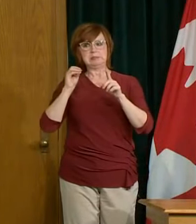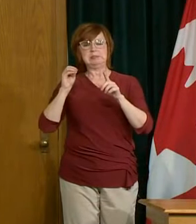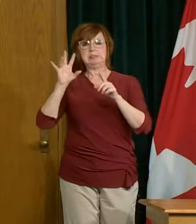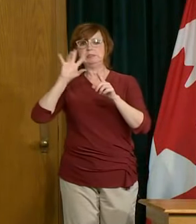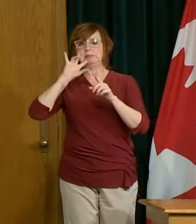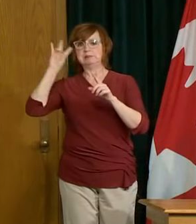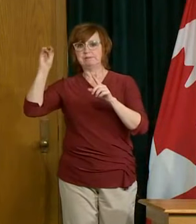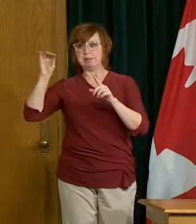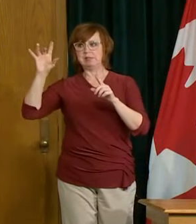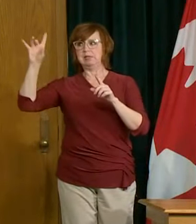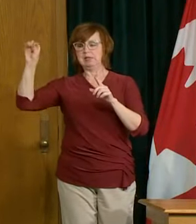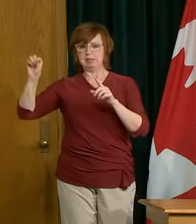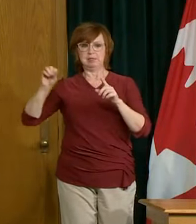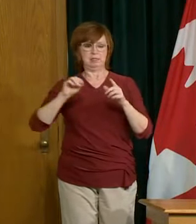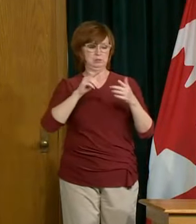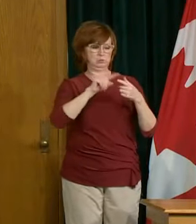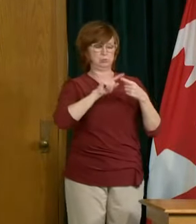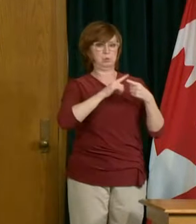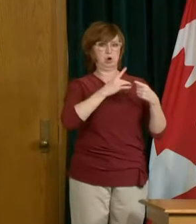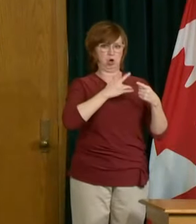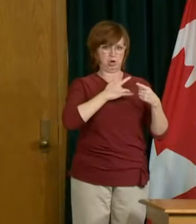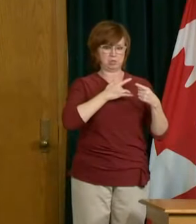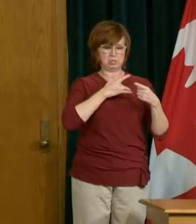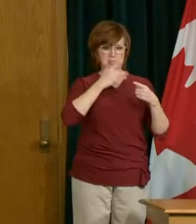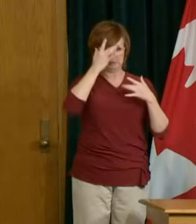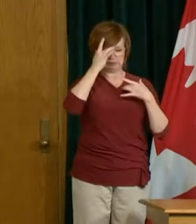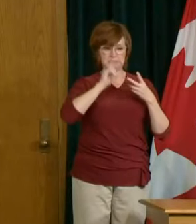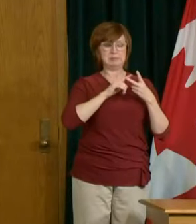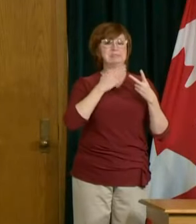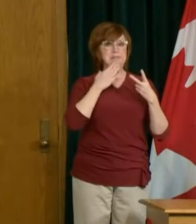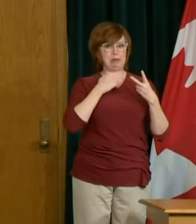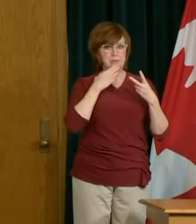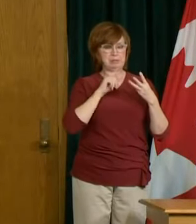male, being a smoker. And